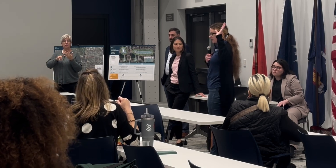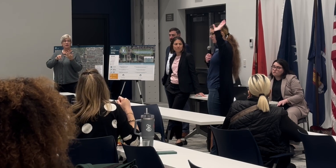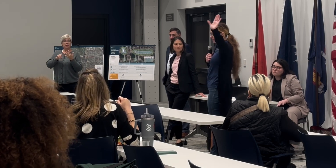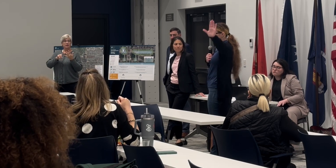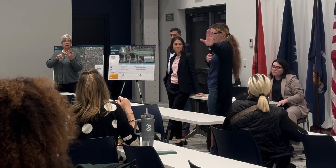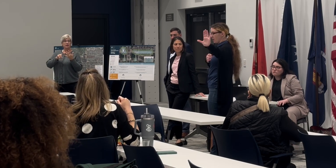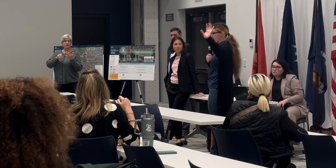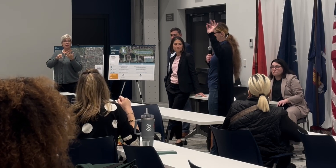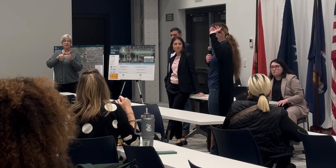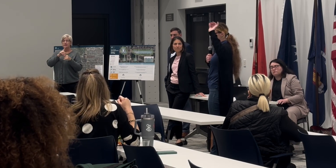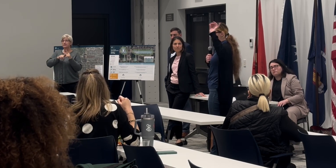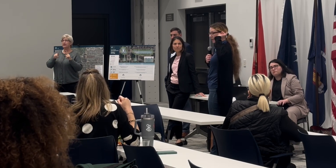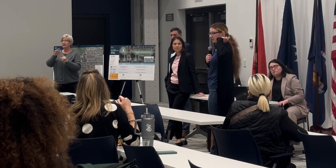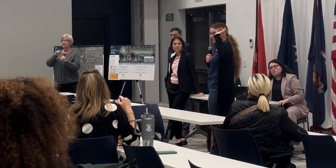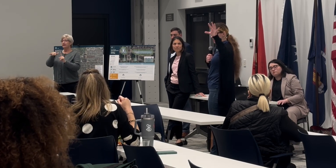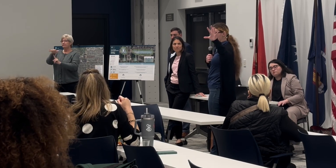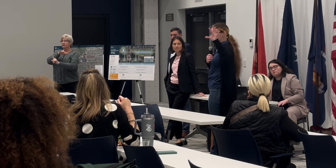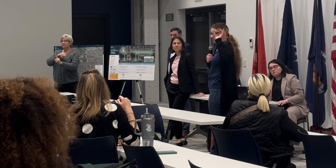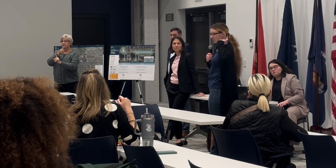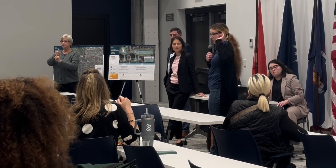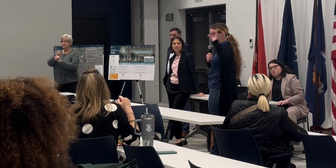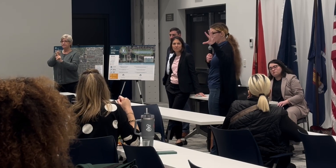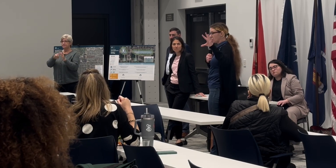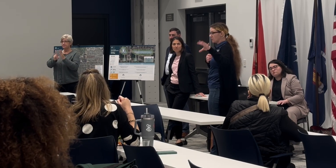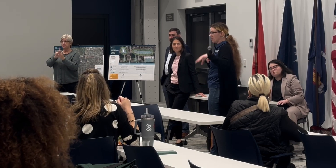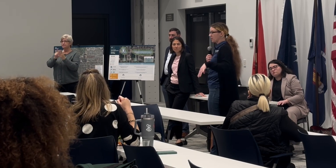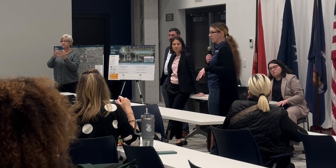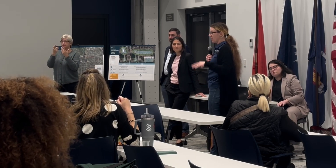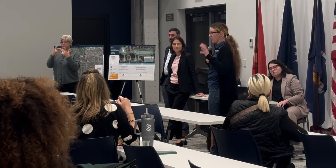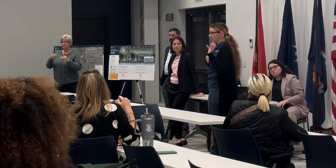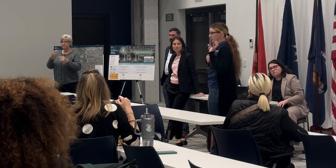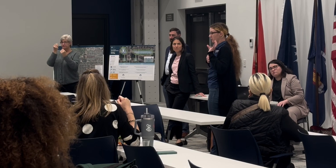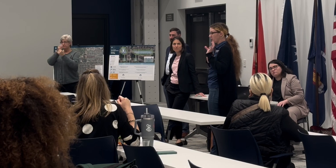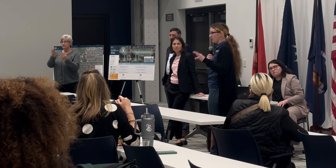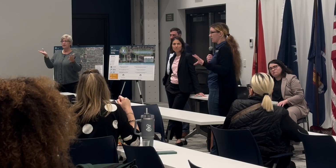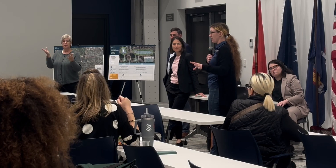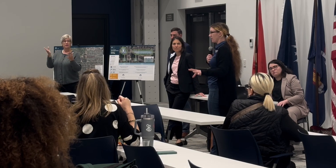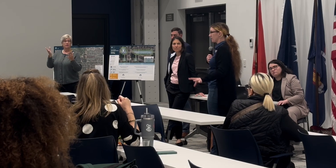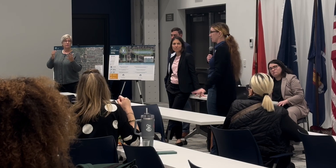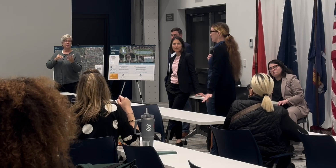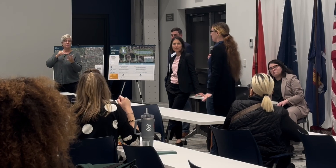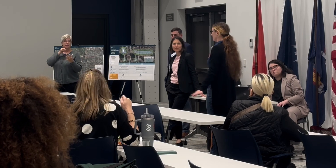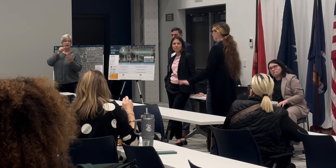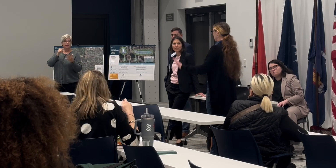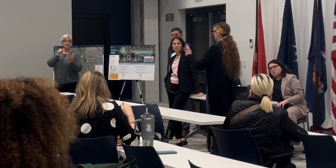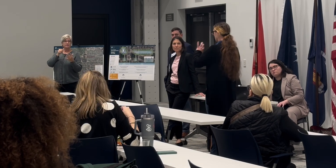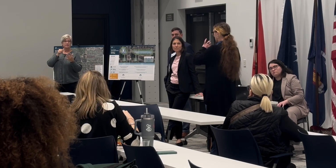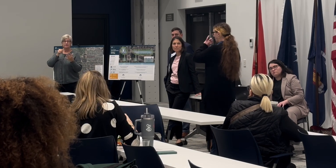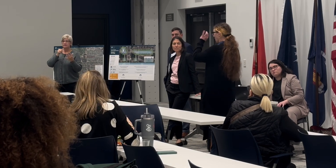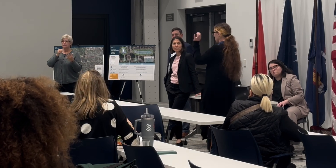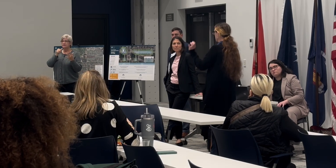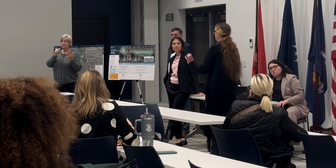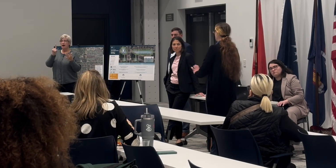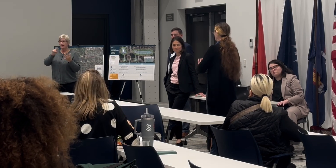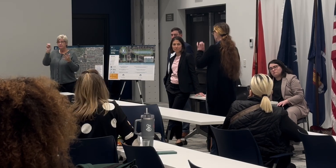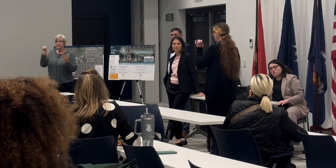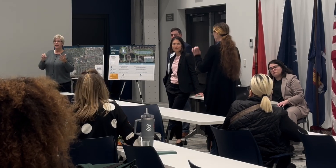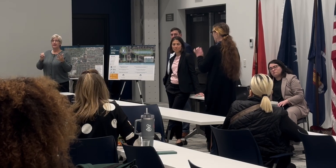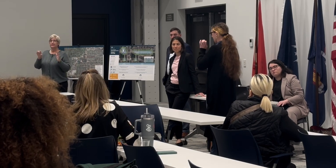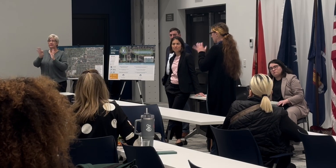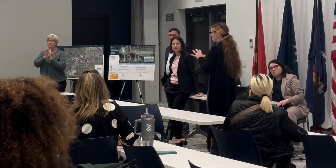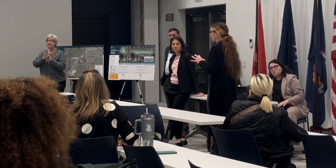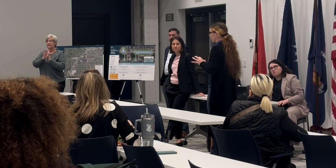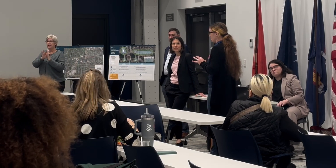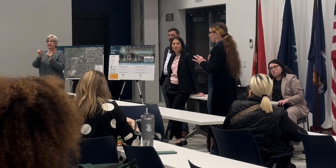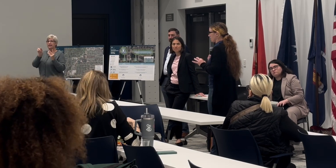Ultimately, until that environmental impact statement is issued, we are not 100%